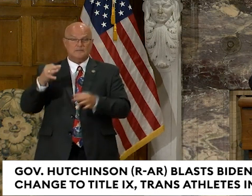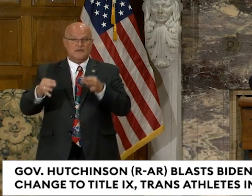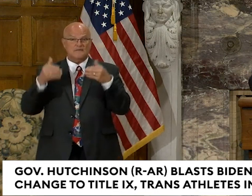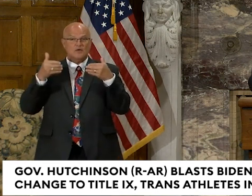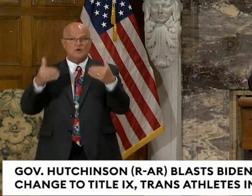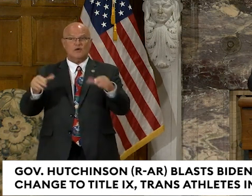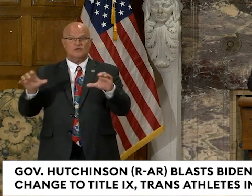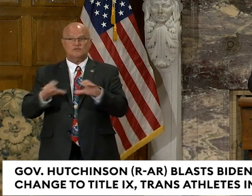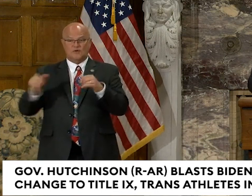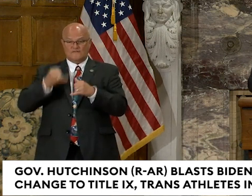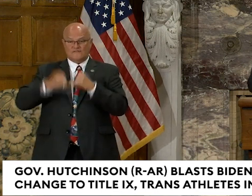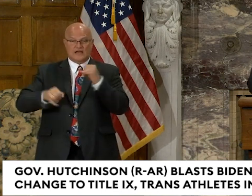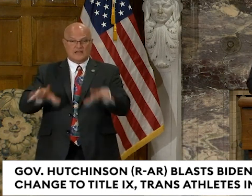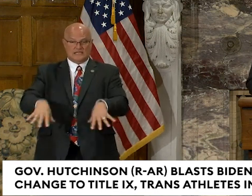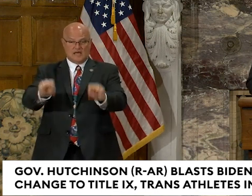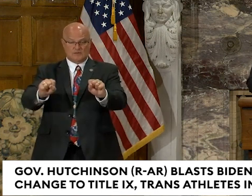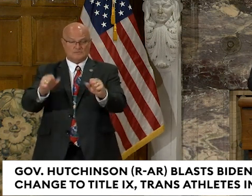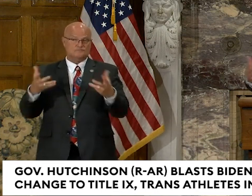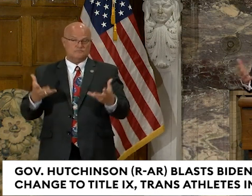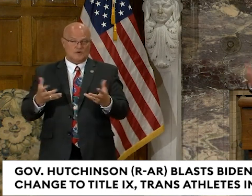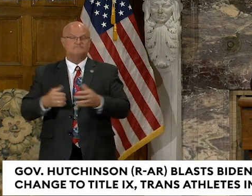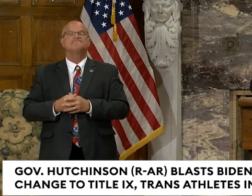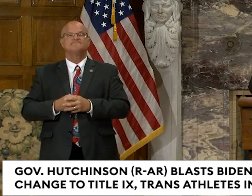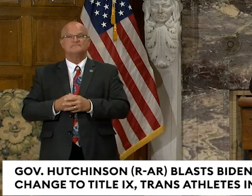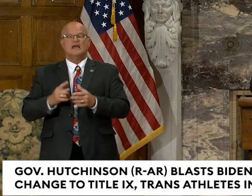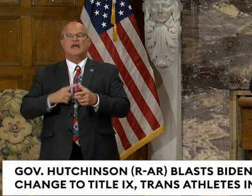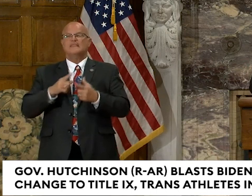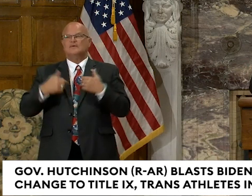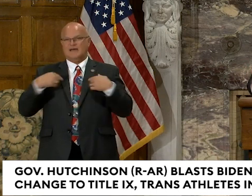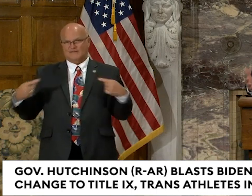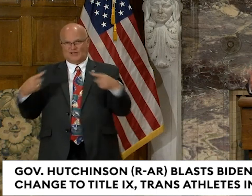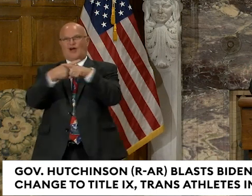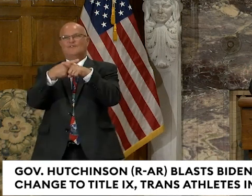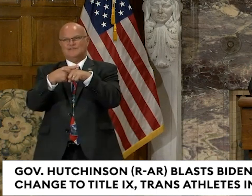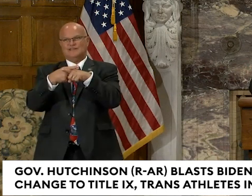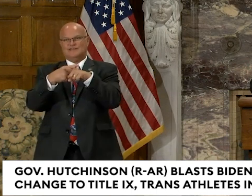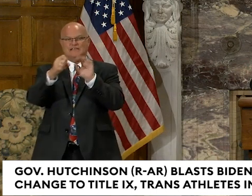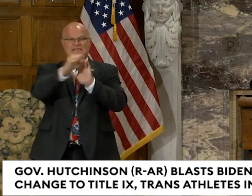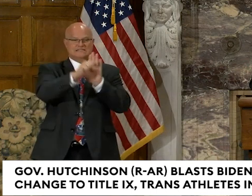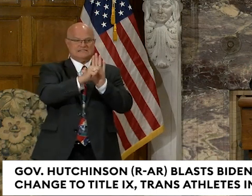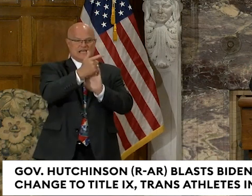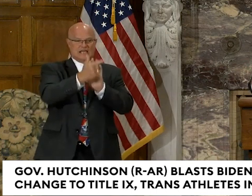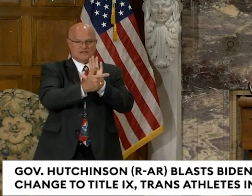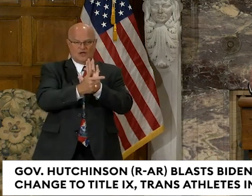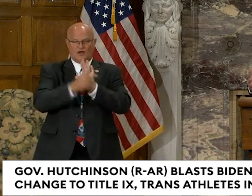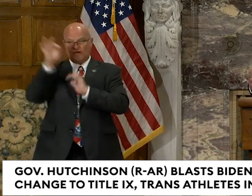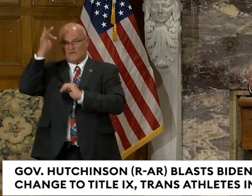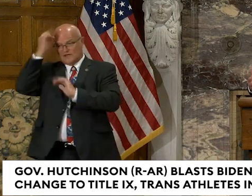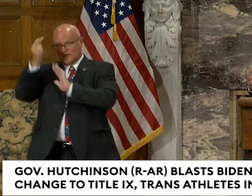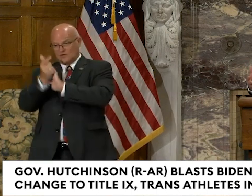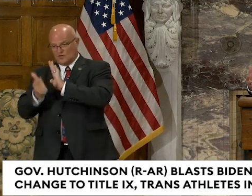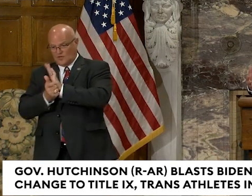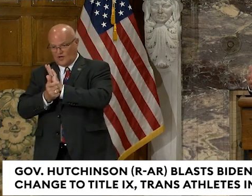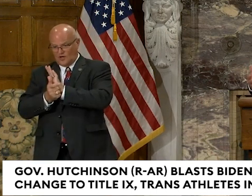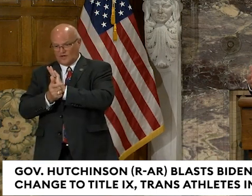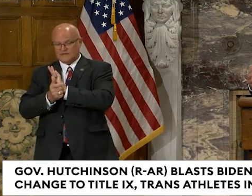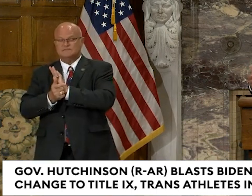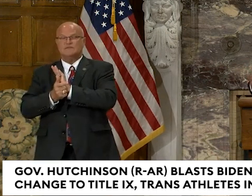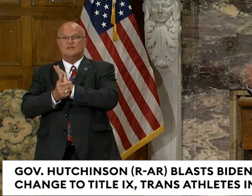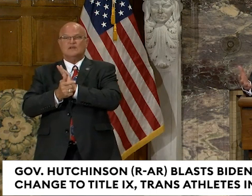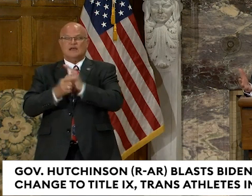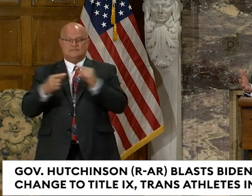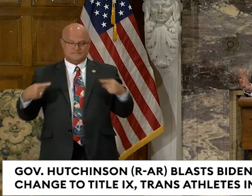go ahead and do final adoption of that? Then we have a conflict with state law. We have a conflict with